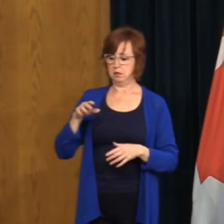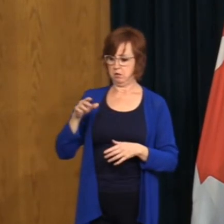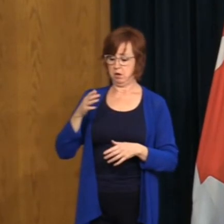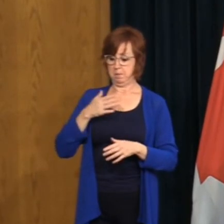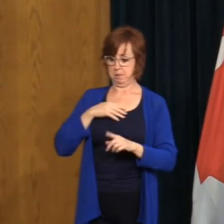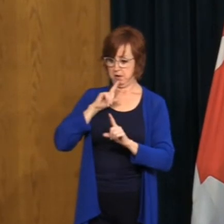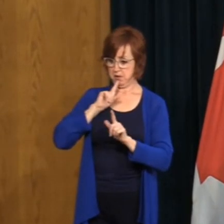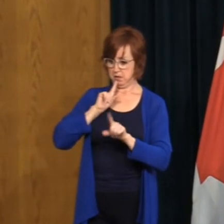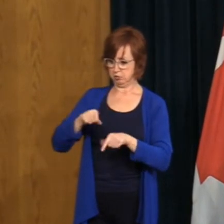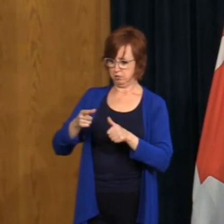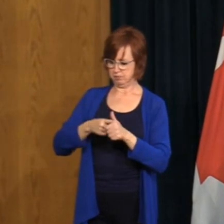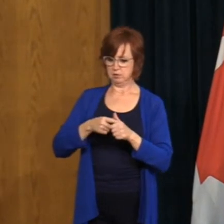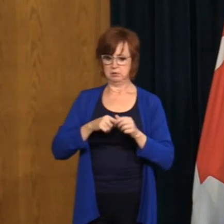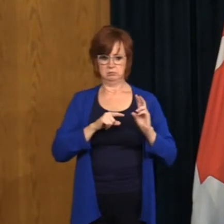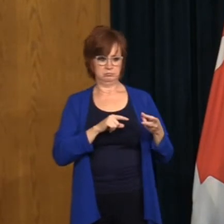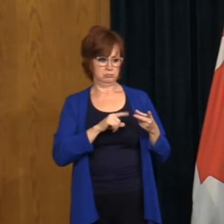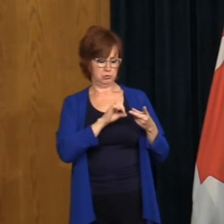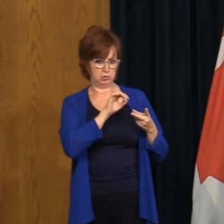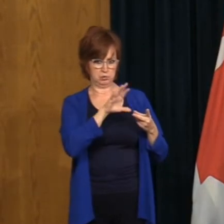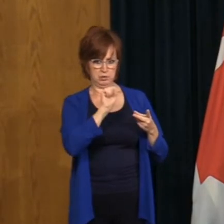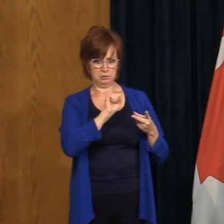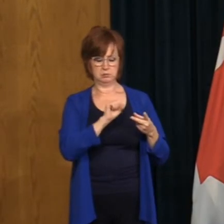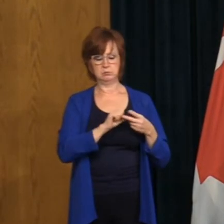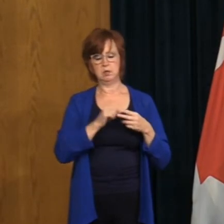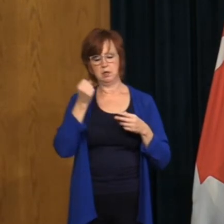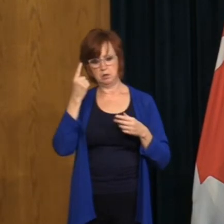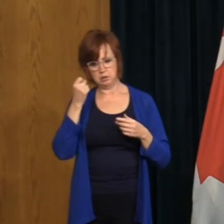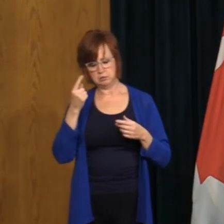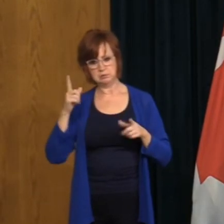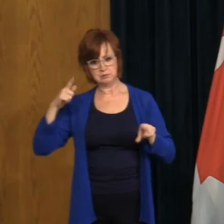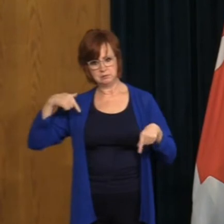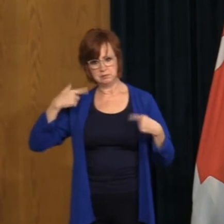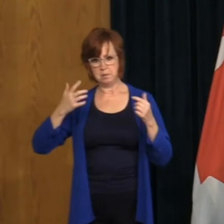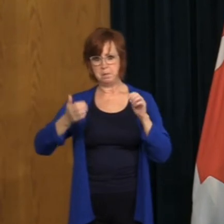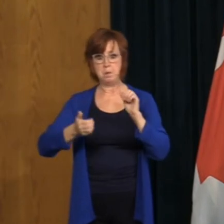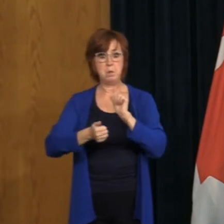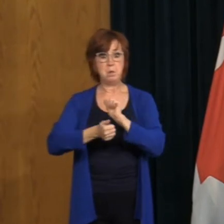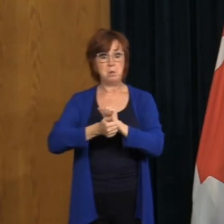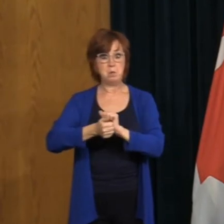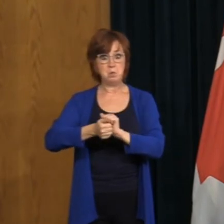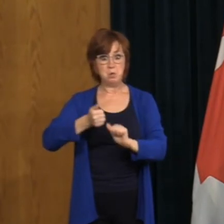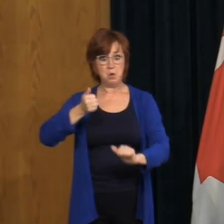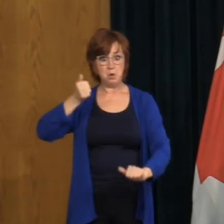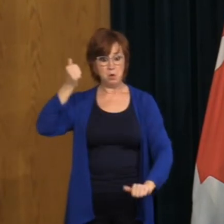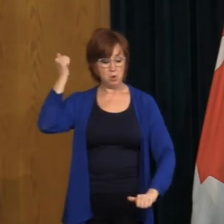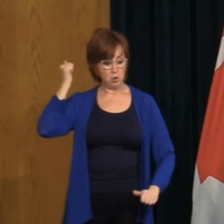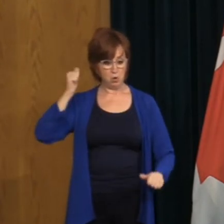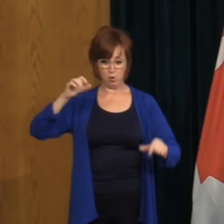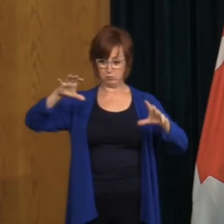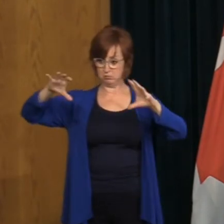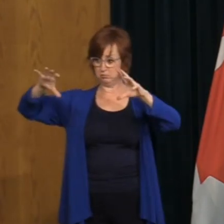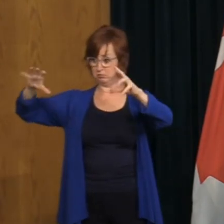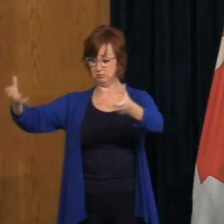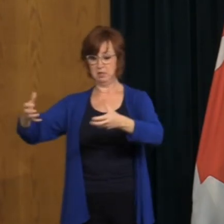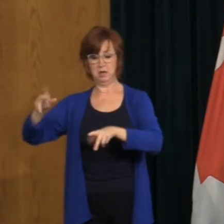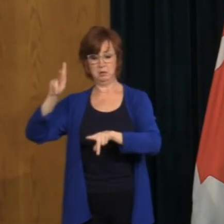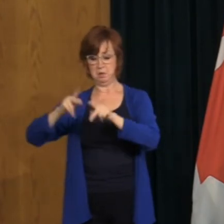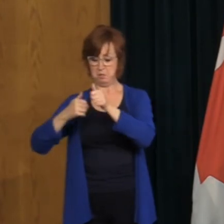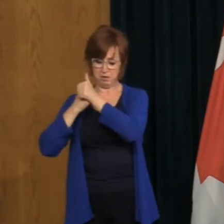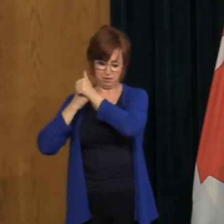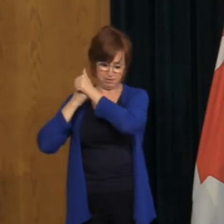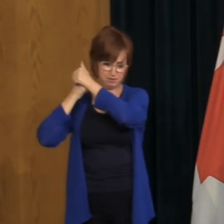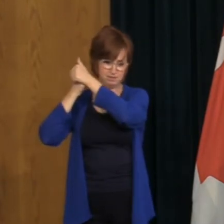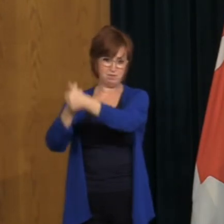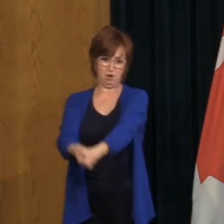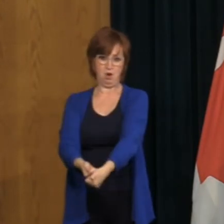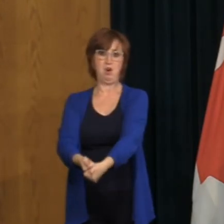the vast majority, almost everyone in this province, is adhering to the public health guidelines and the orders